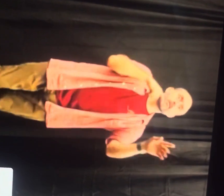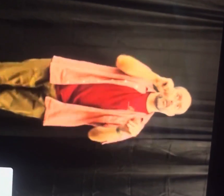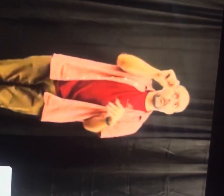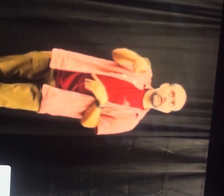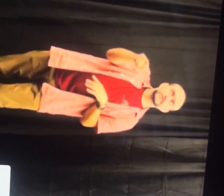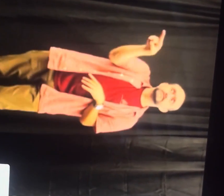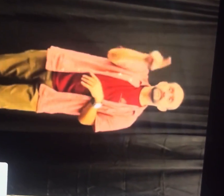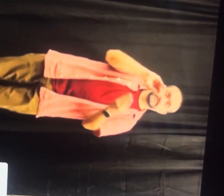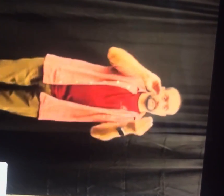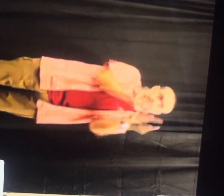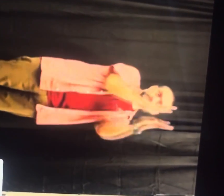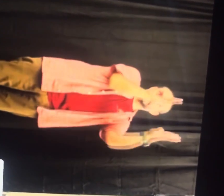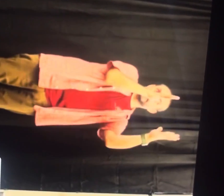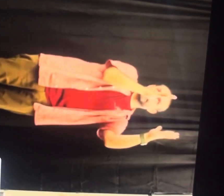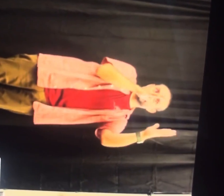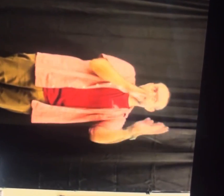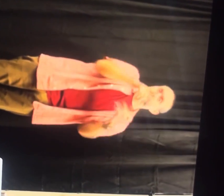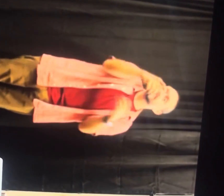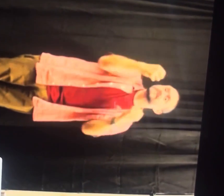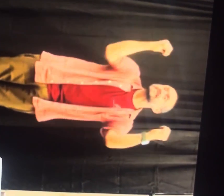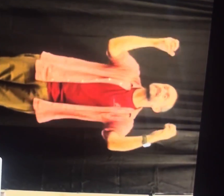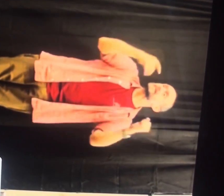So now I have a question for you all.